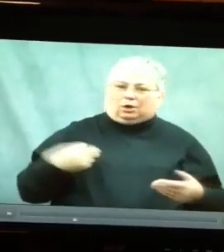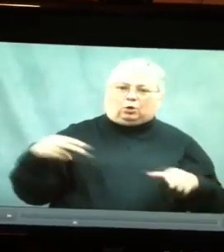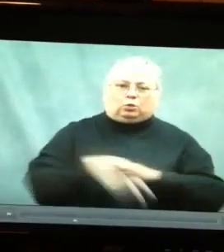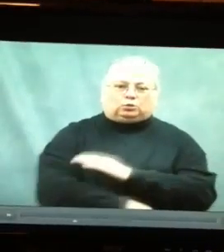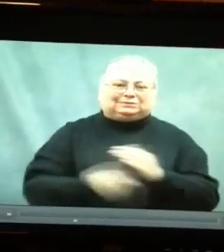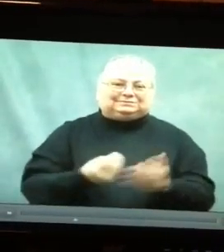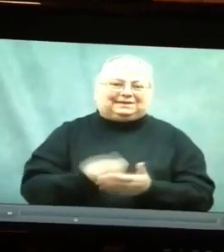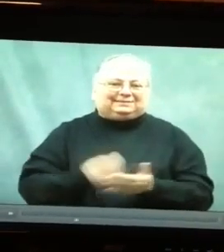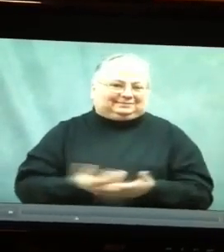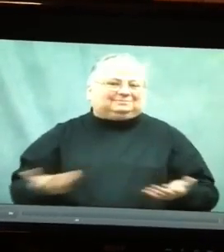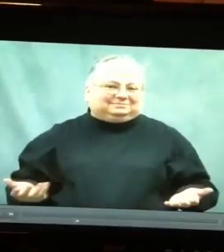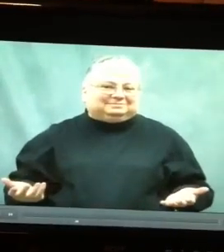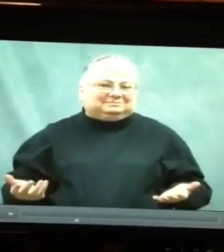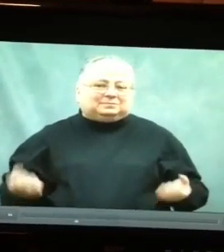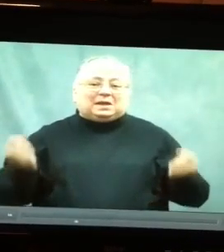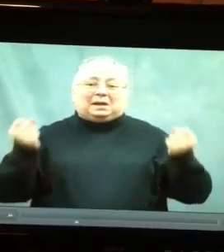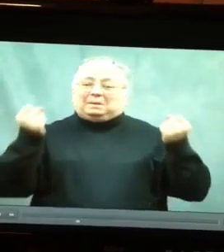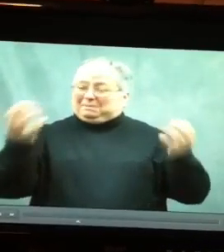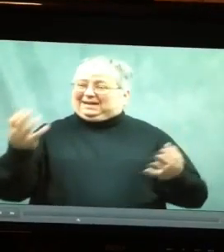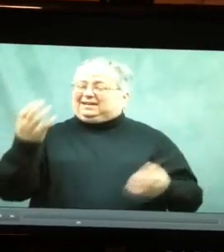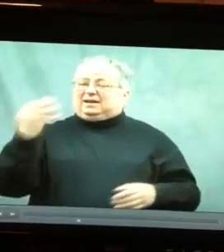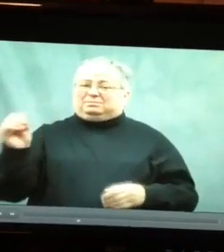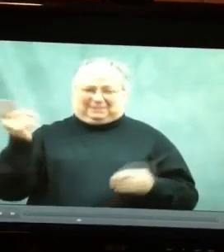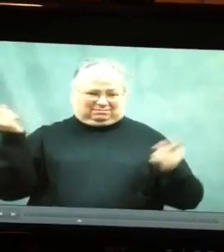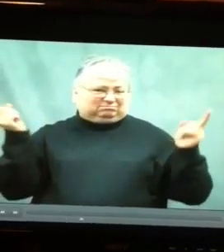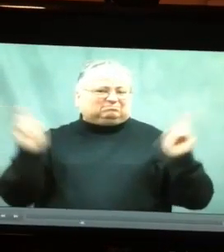stuff for free and then these people are out of jobs.